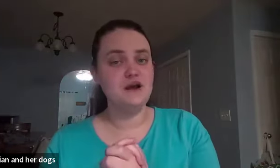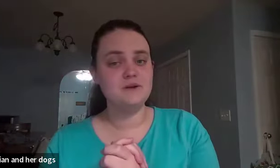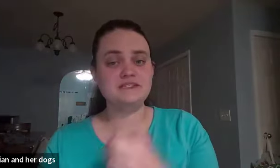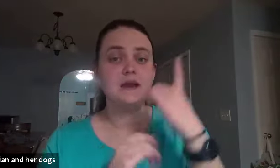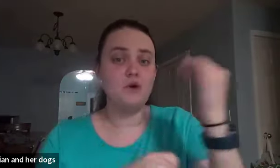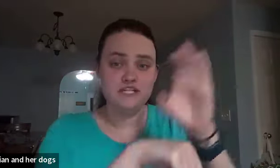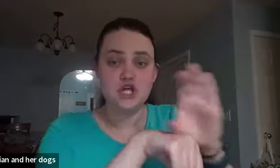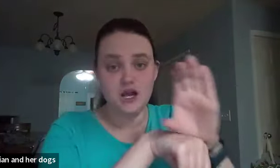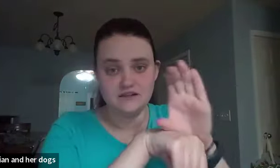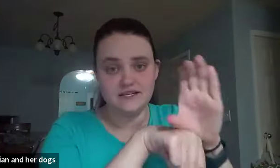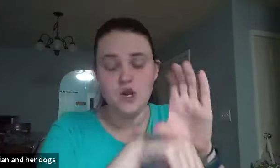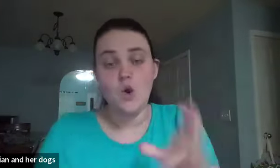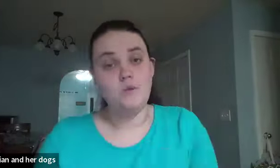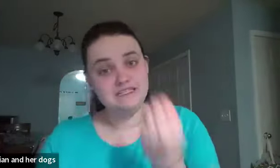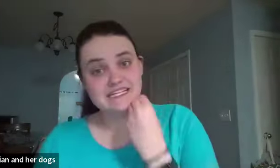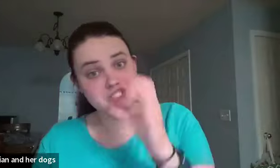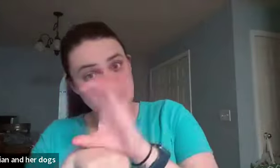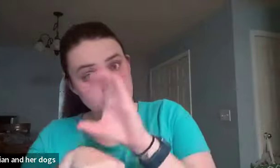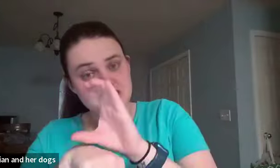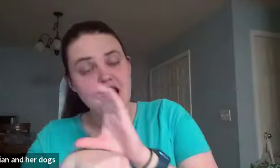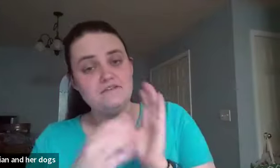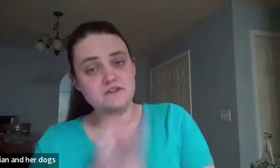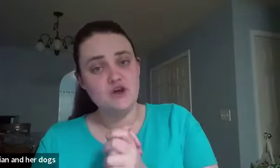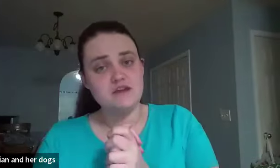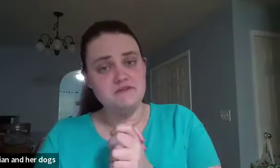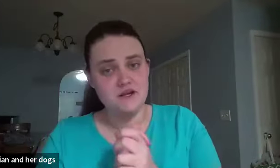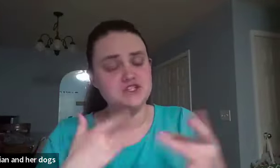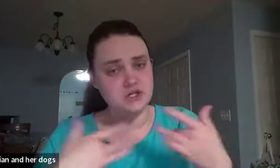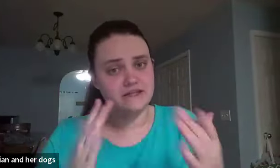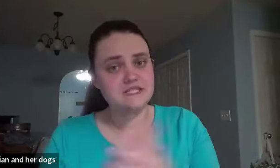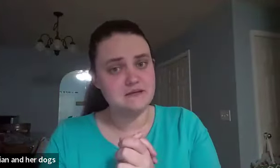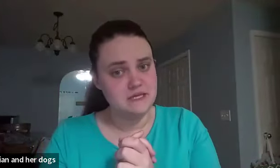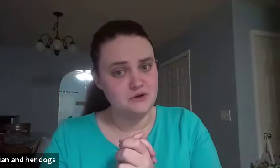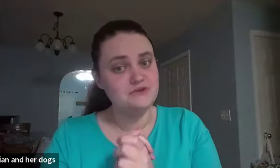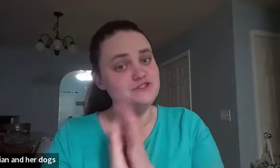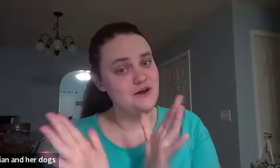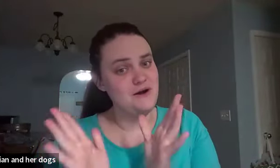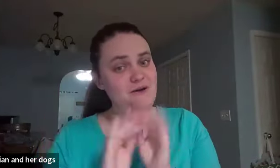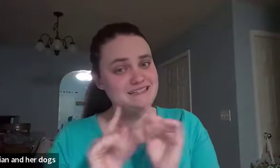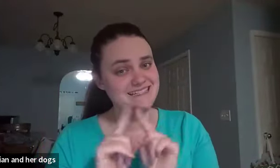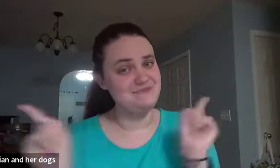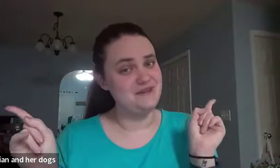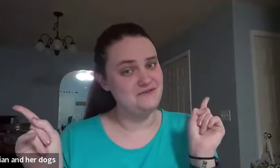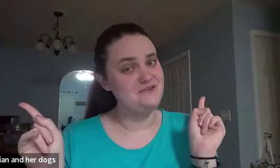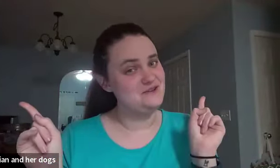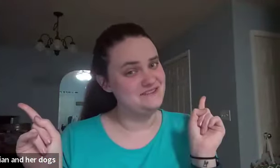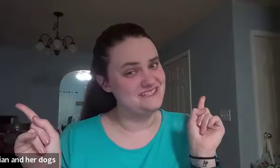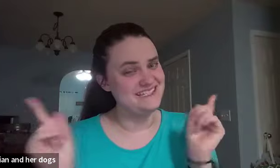do not want to be saying I'm going to chocolate or I want to eat church. I feel like that can be very concerning to some people. So I always like to say, be careful of those